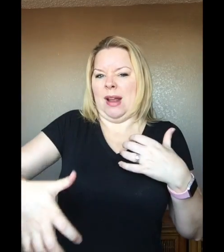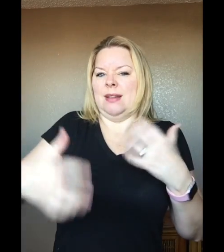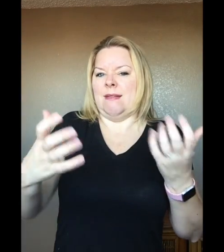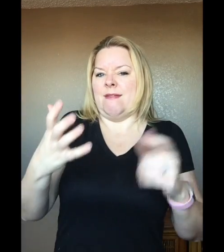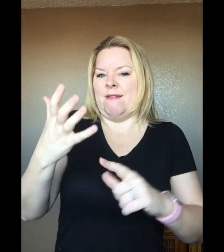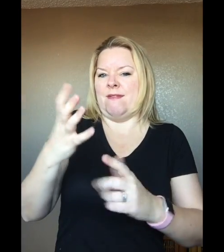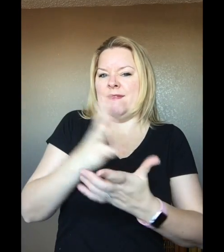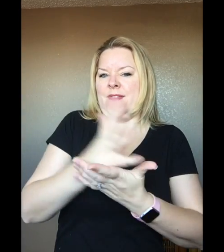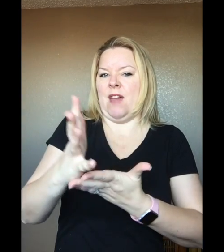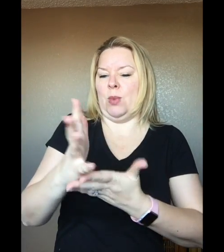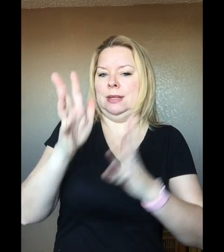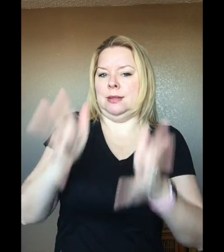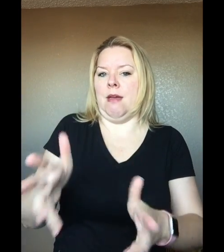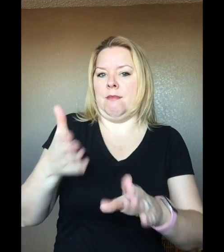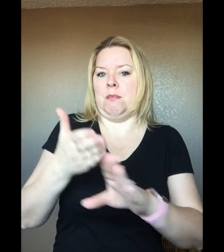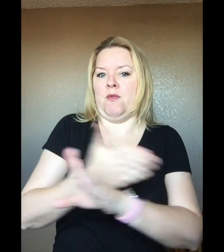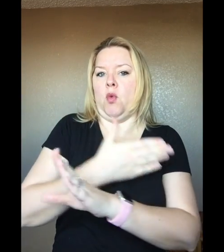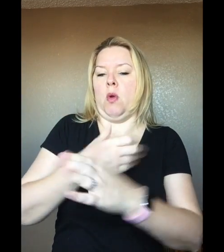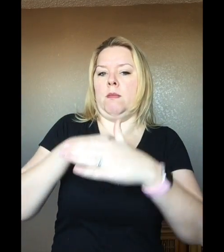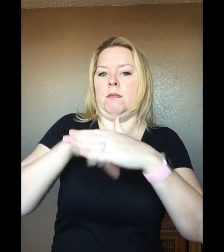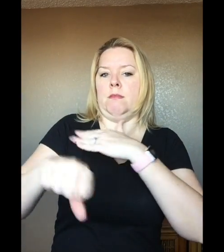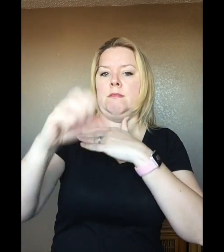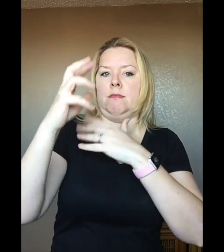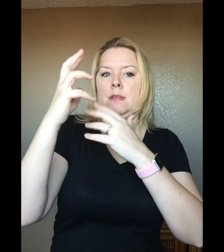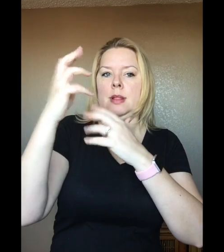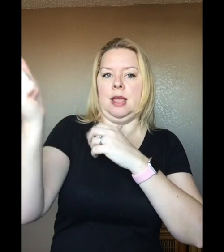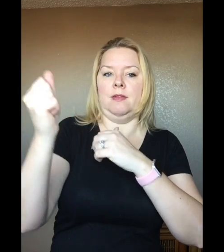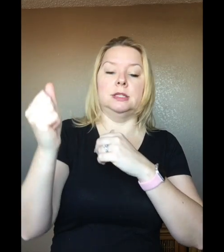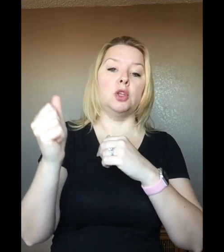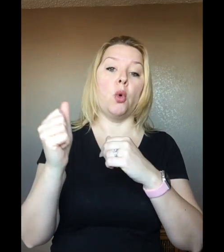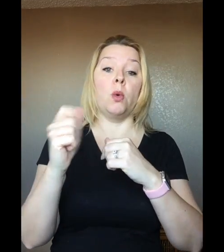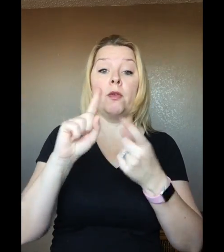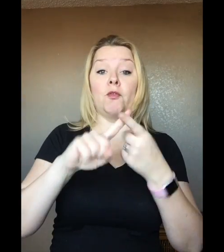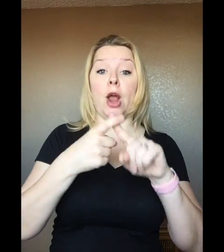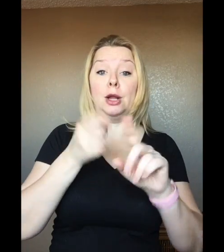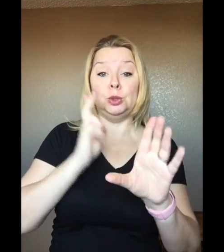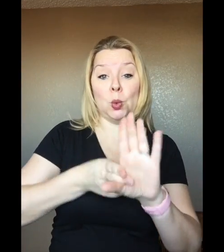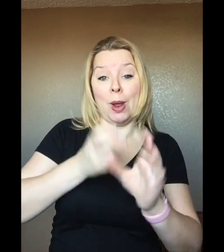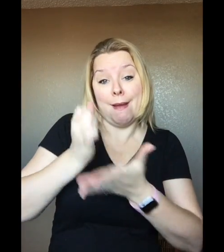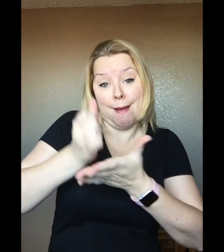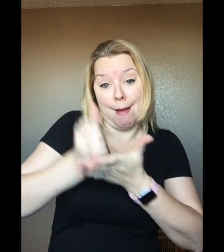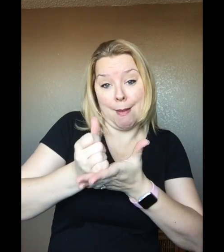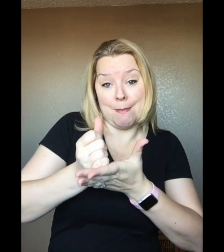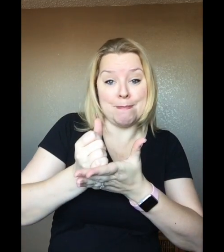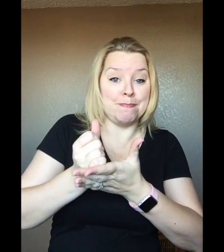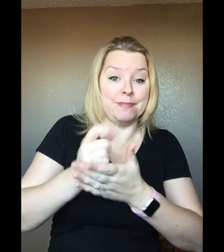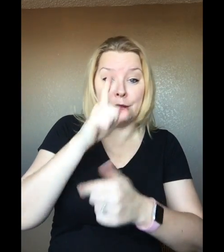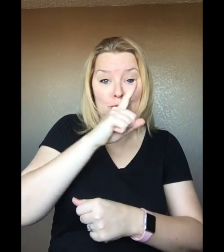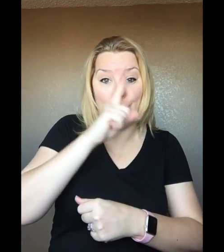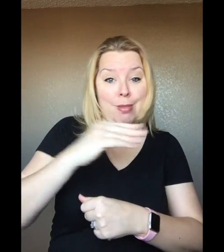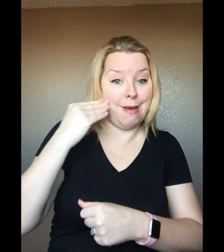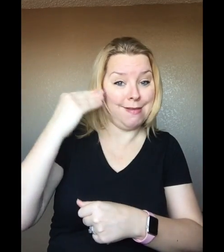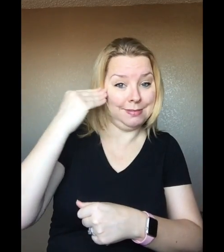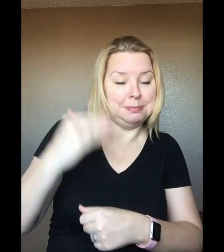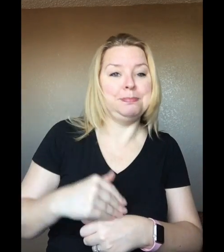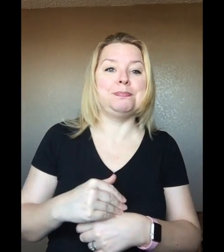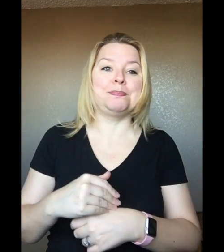left before I go out on maternity leave. It's my little friend that's going to be joining us today and helping us out.